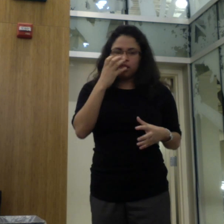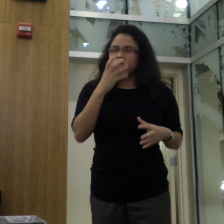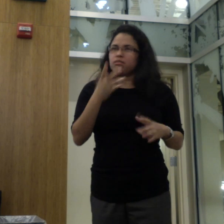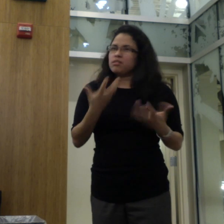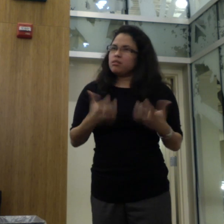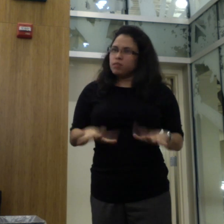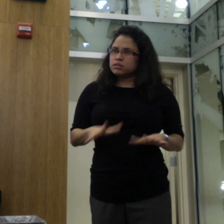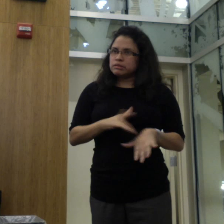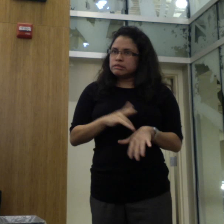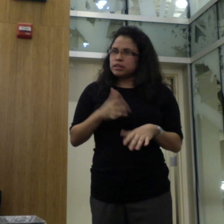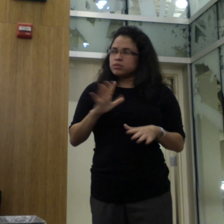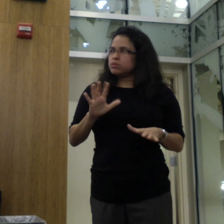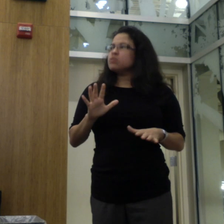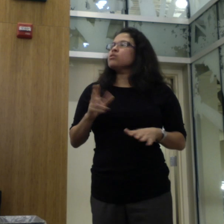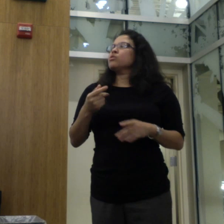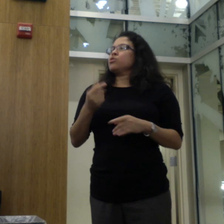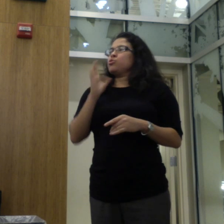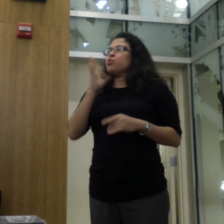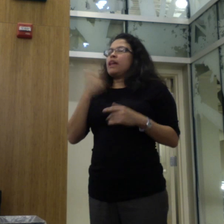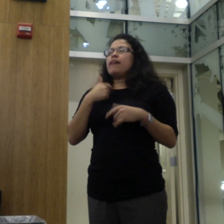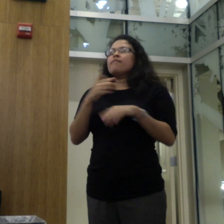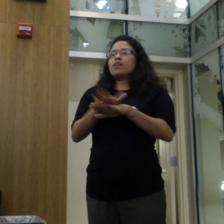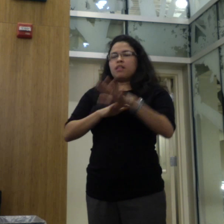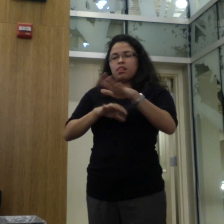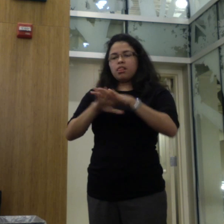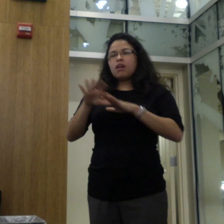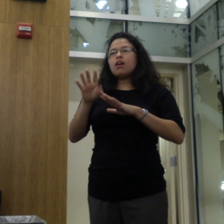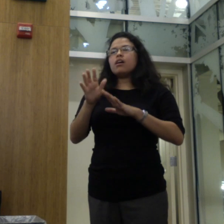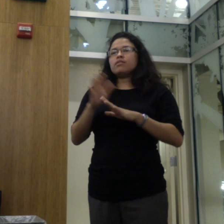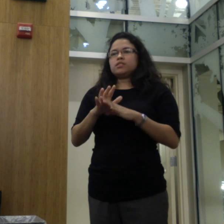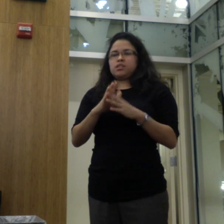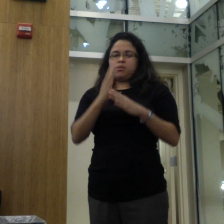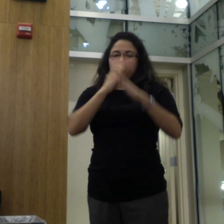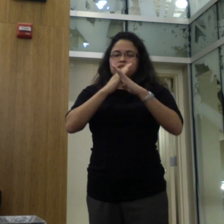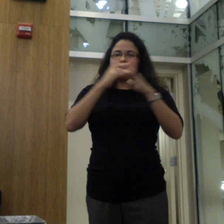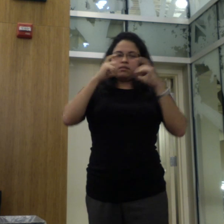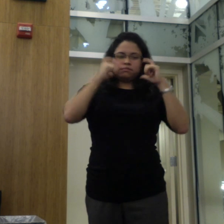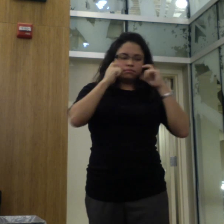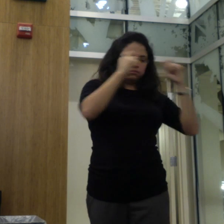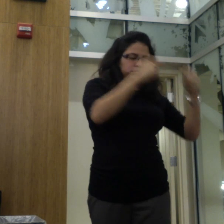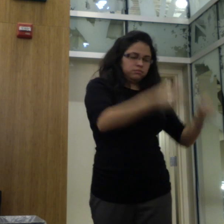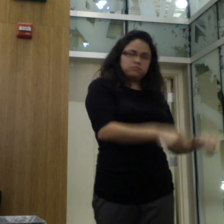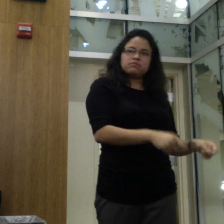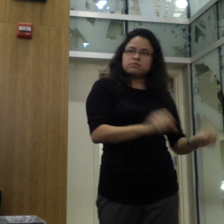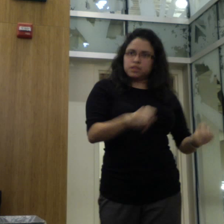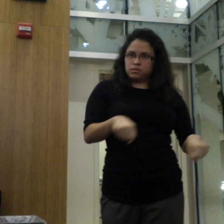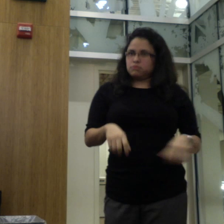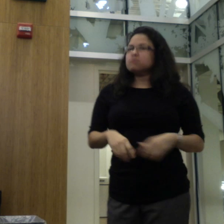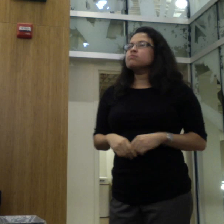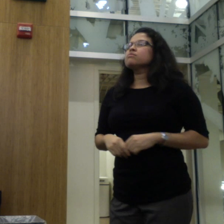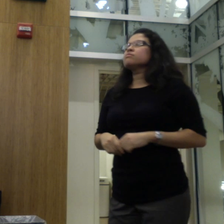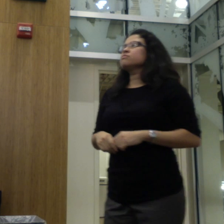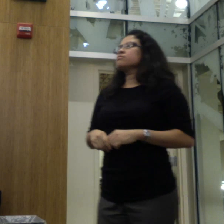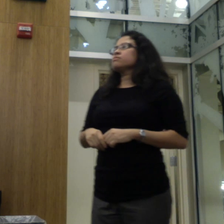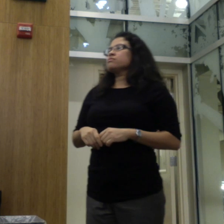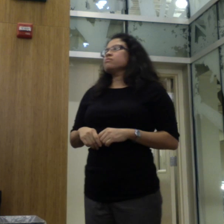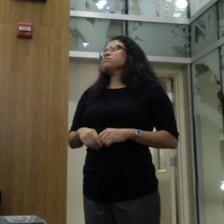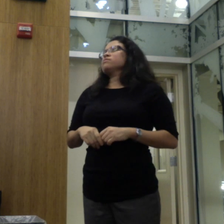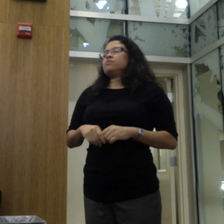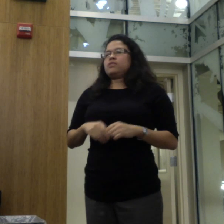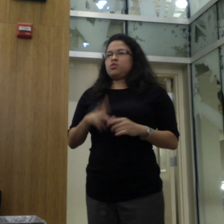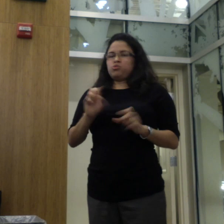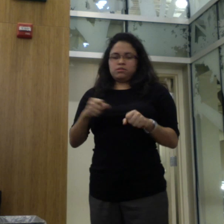you can then put the gloves on and use the gloves to take the mask off. Okay? And then you just turn those